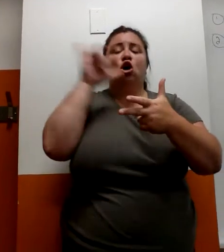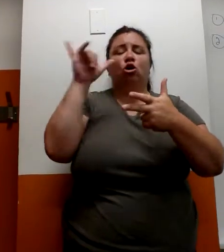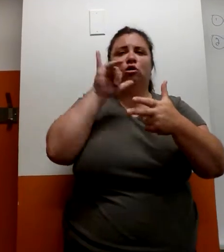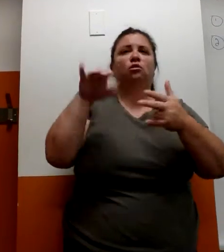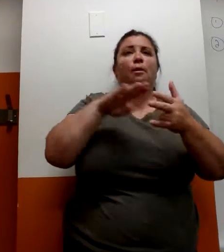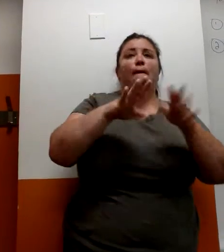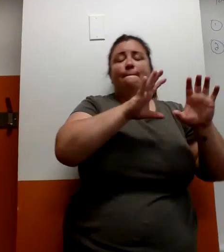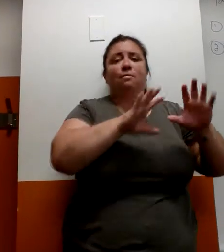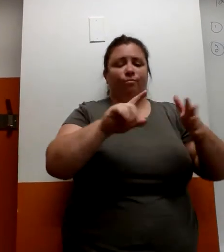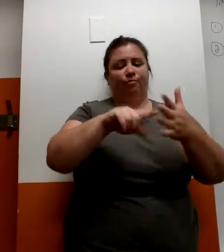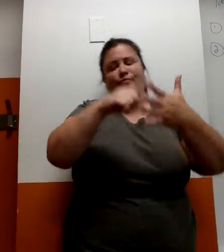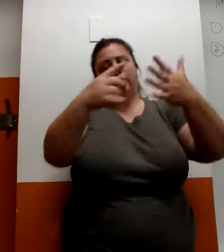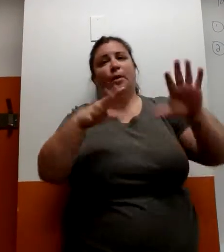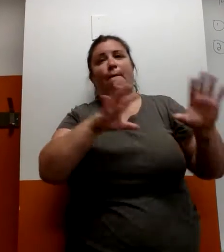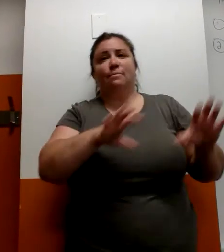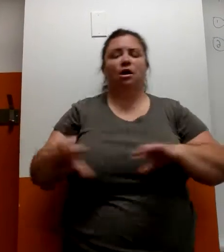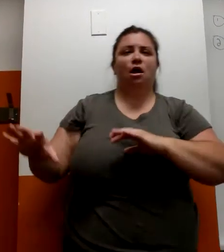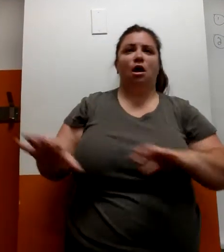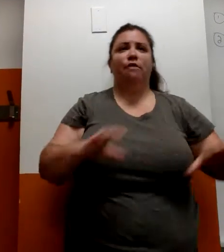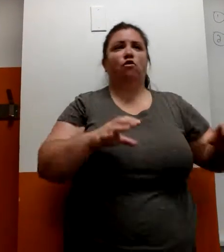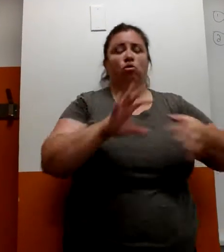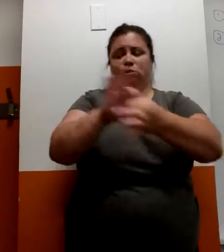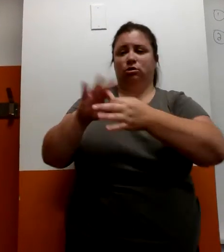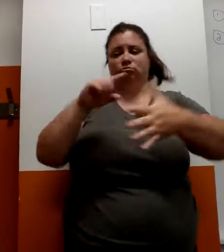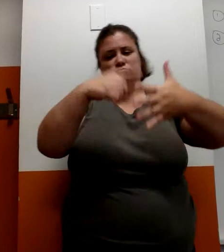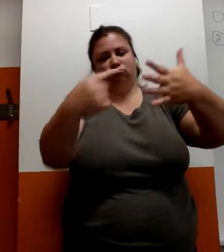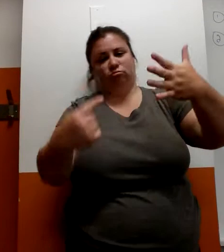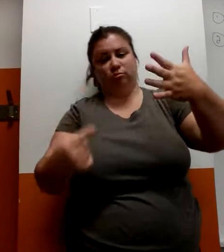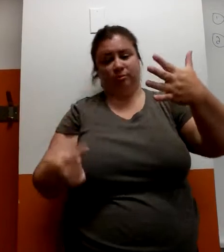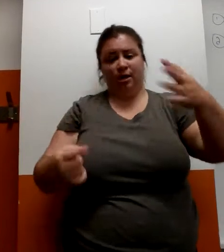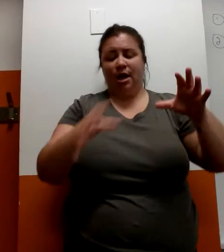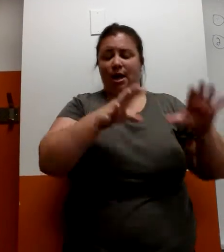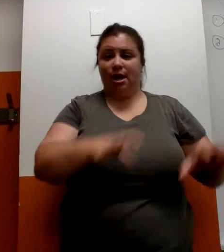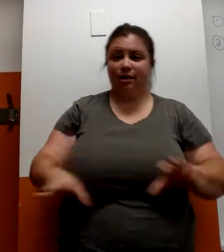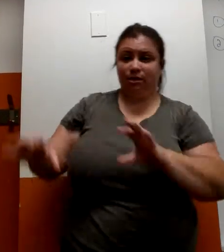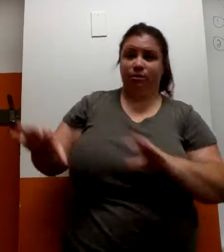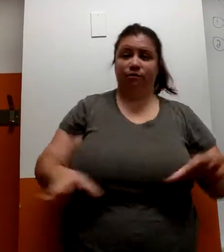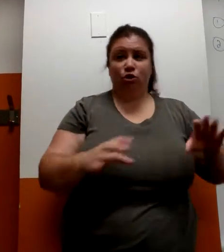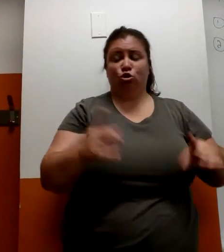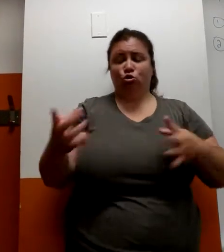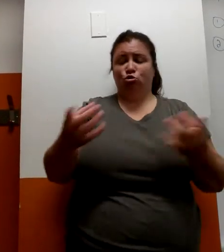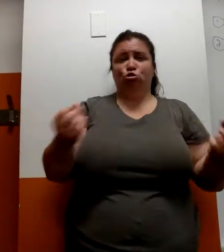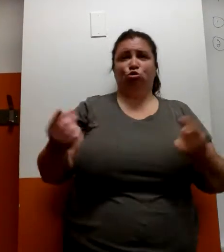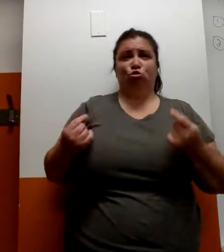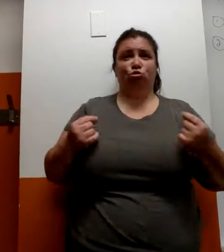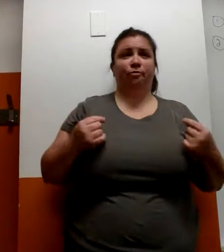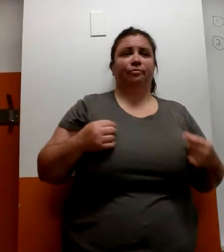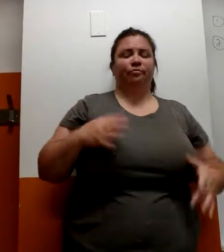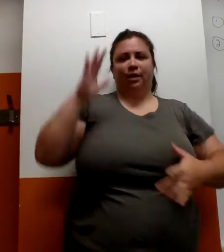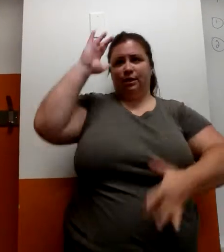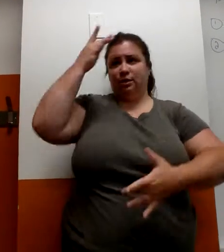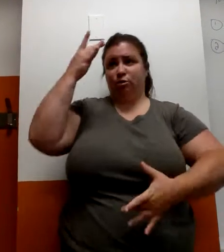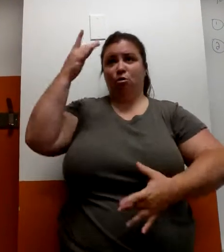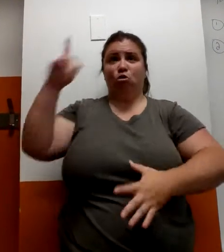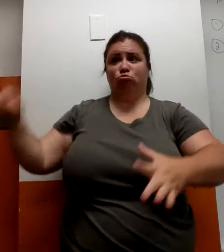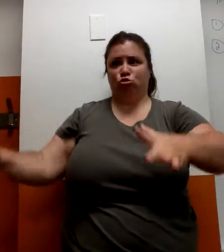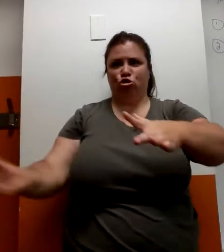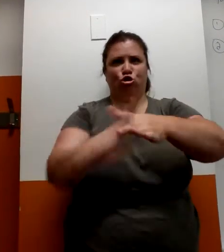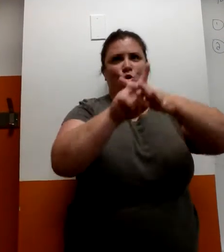behaviourally related activities that you do that make sometimes ill health the outcome. And one of them that